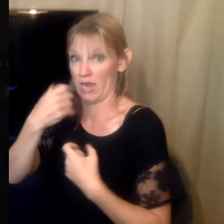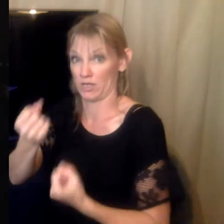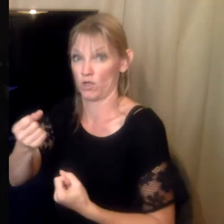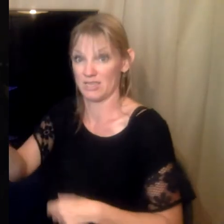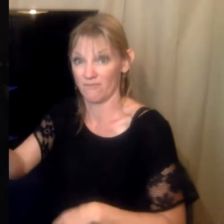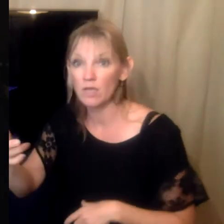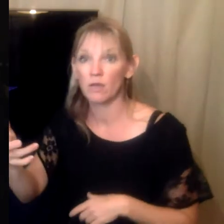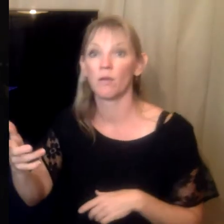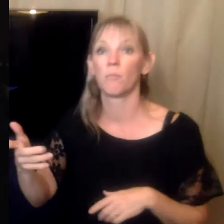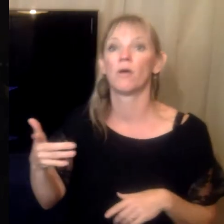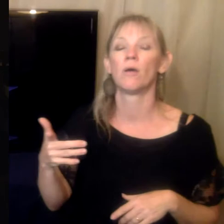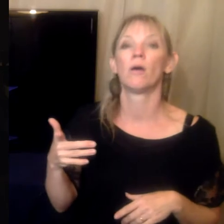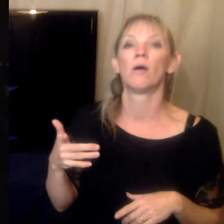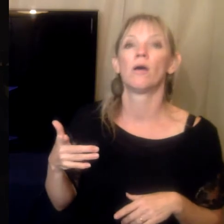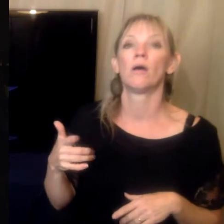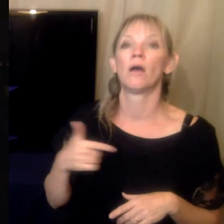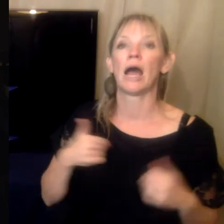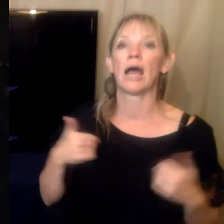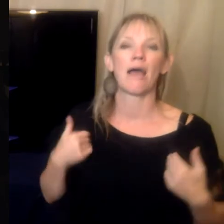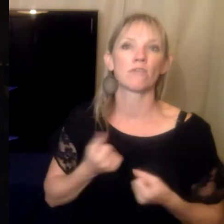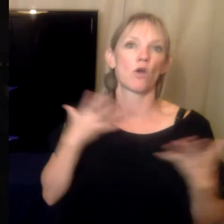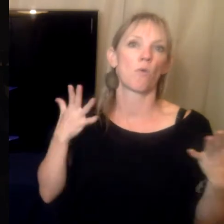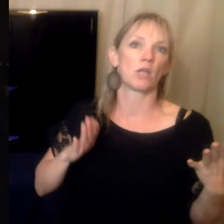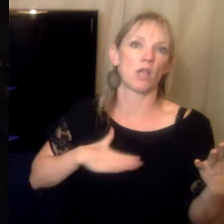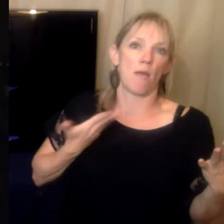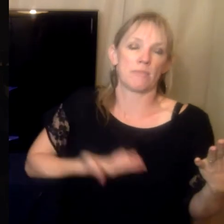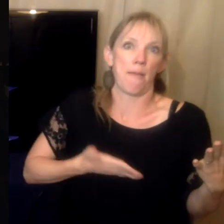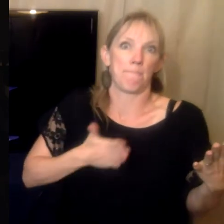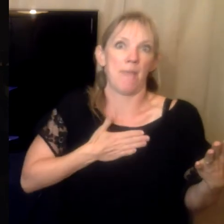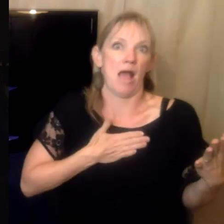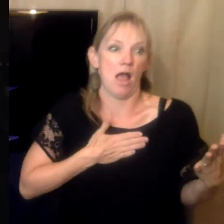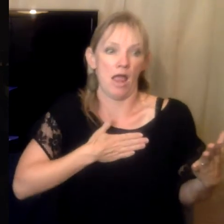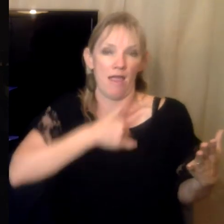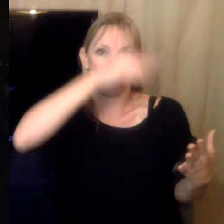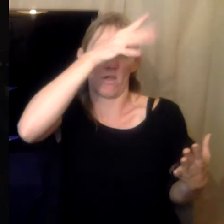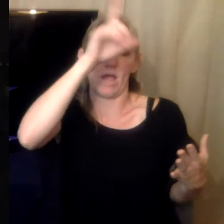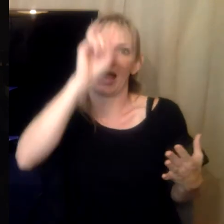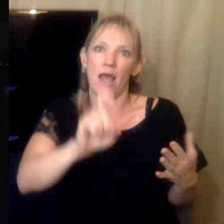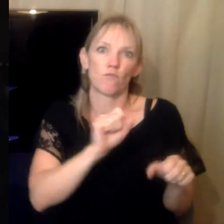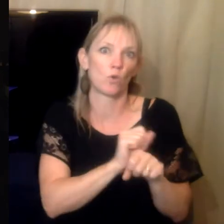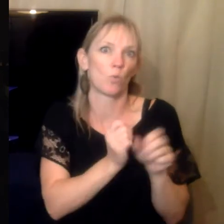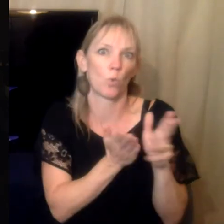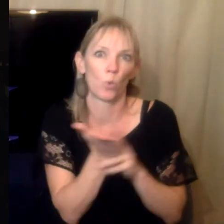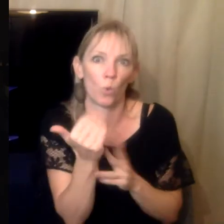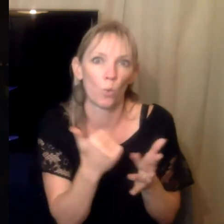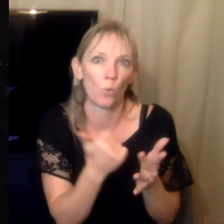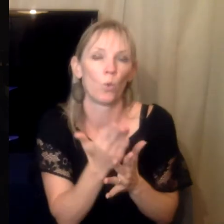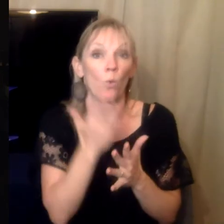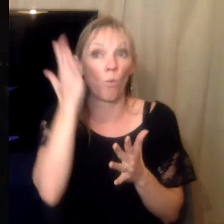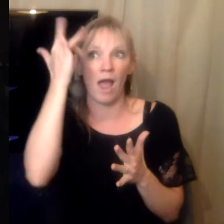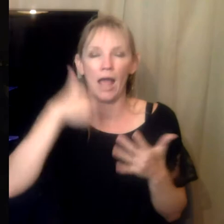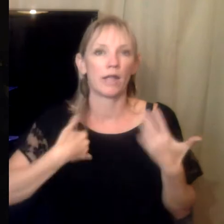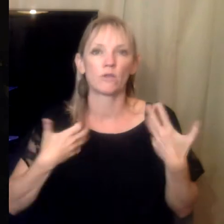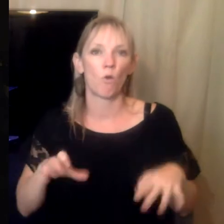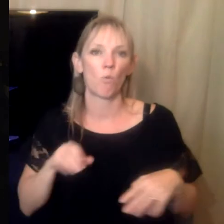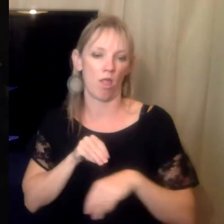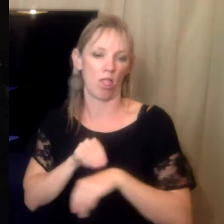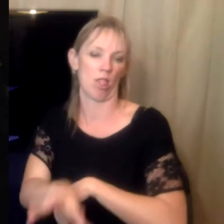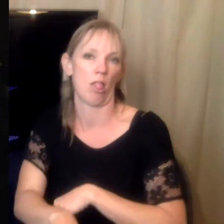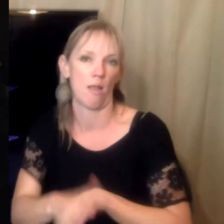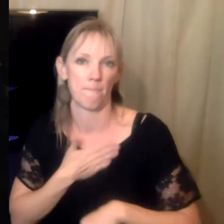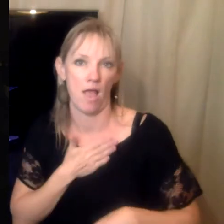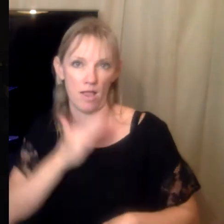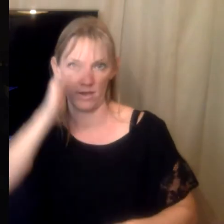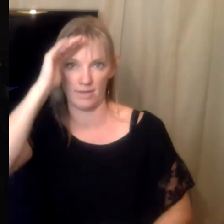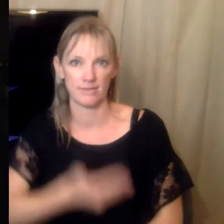I have so much upset with my own father, and I got to work it through because I don't want that to get into my son. I don't want